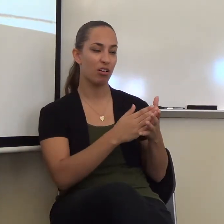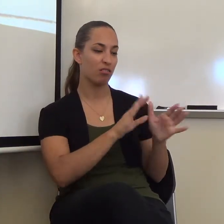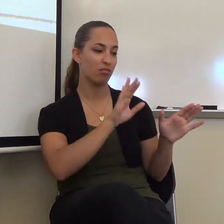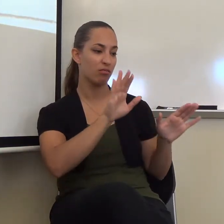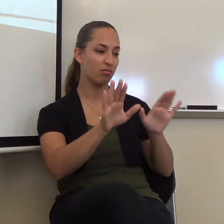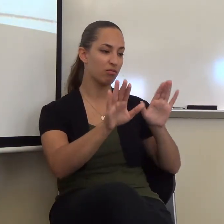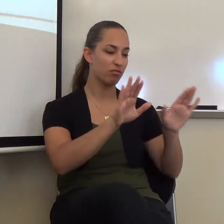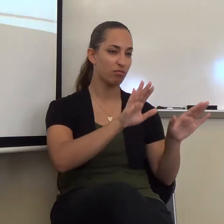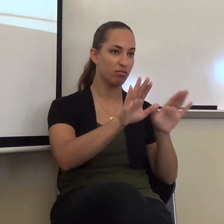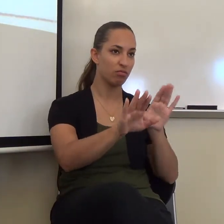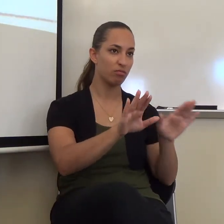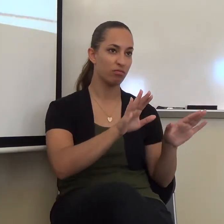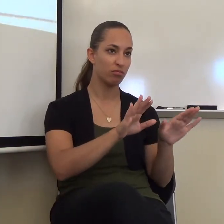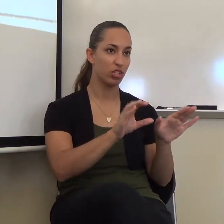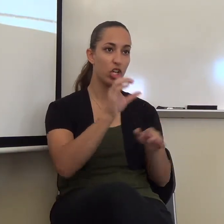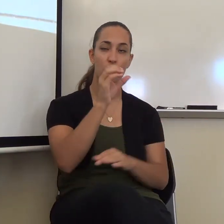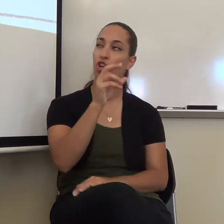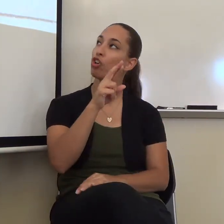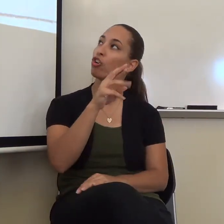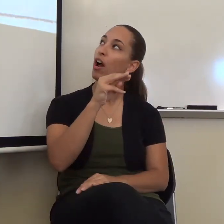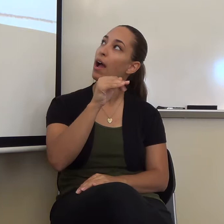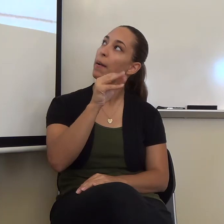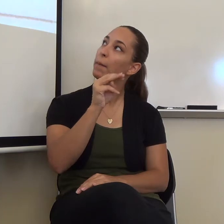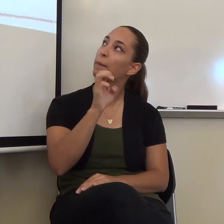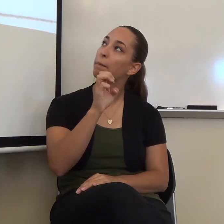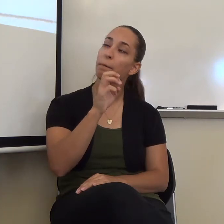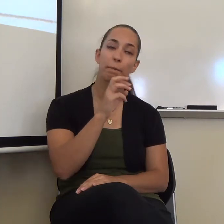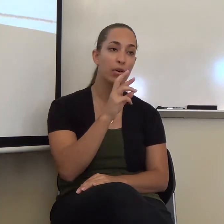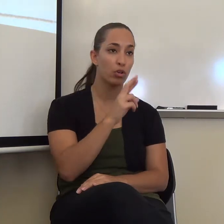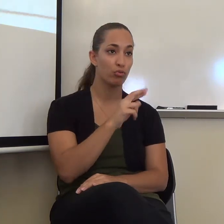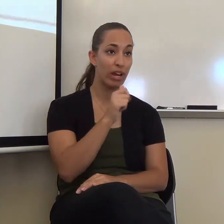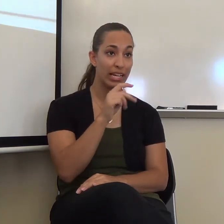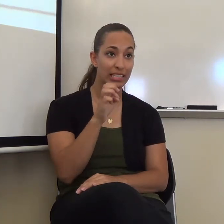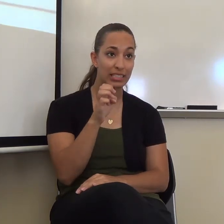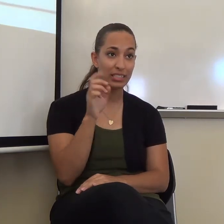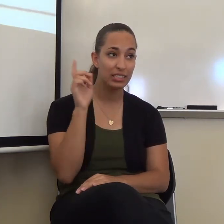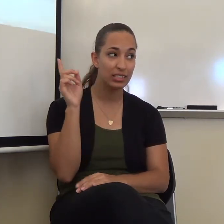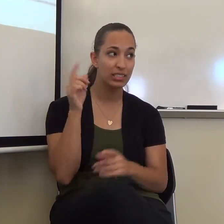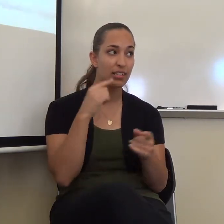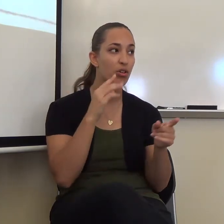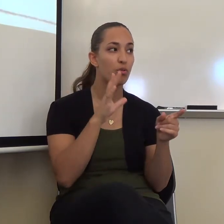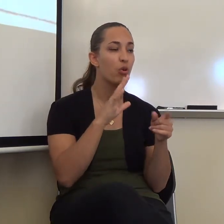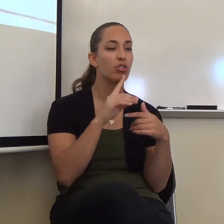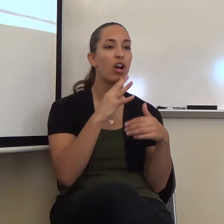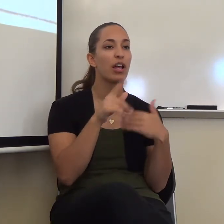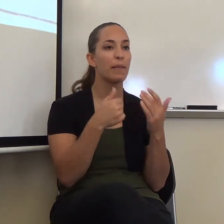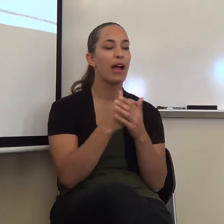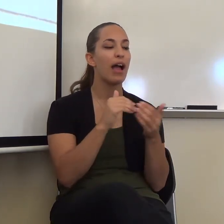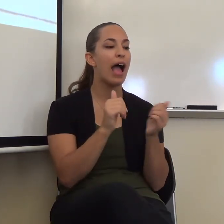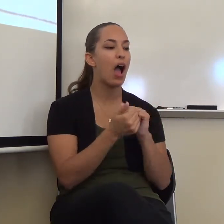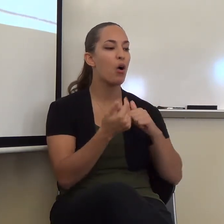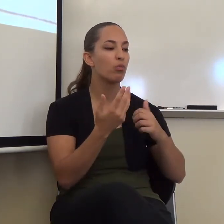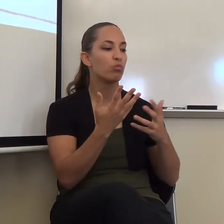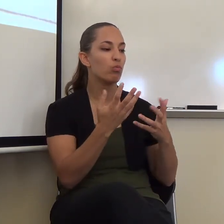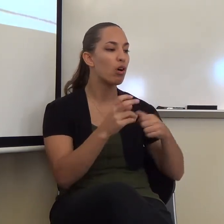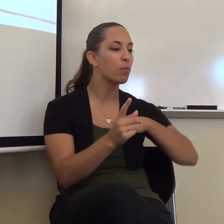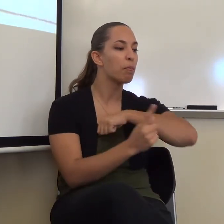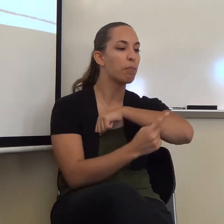Is this the crime rate? No, that's how they want to punish. Yeah. Basically, here's the way the